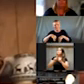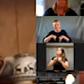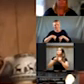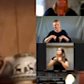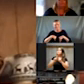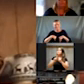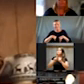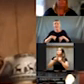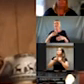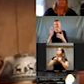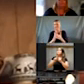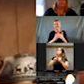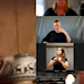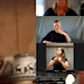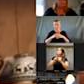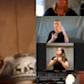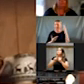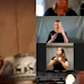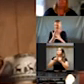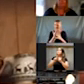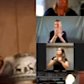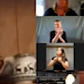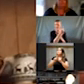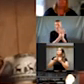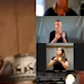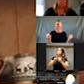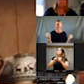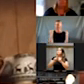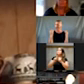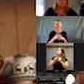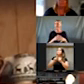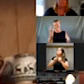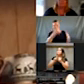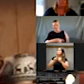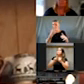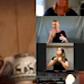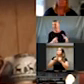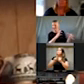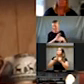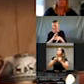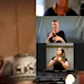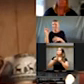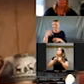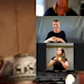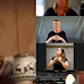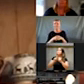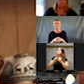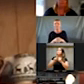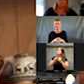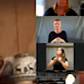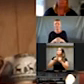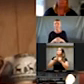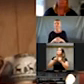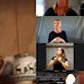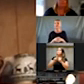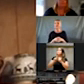an accessibility law with the teeth to hold those with power over our access accountable to their responsibilities. Finally,